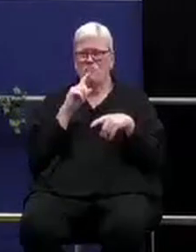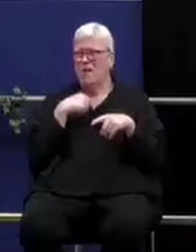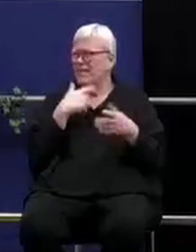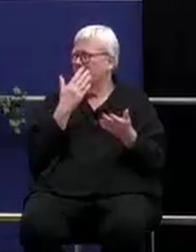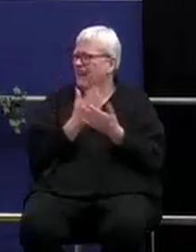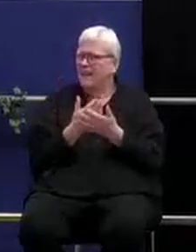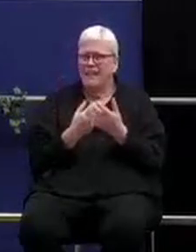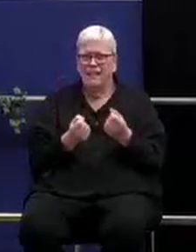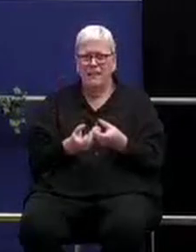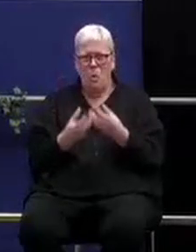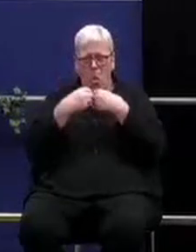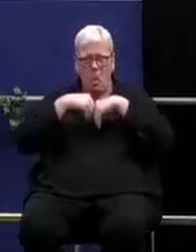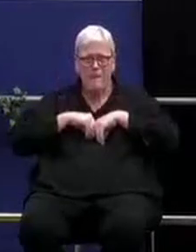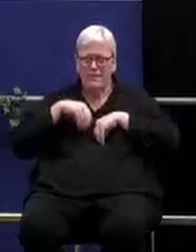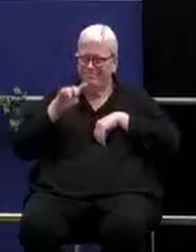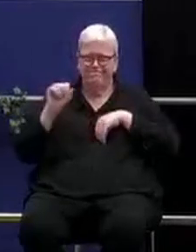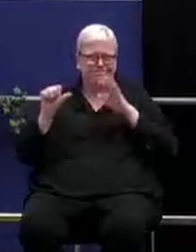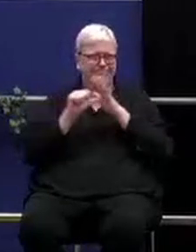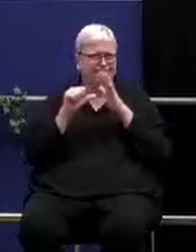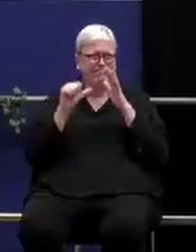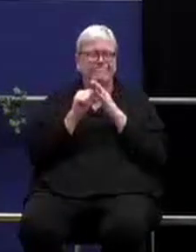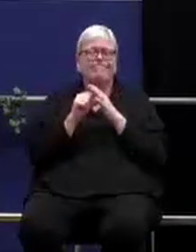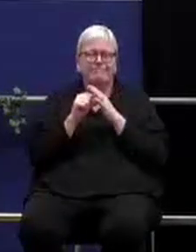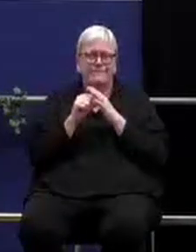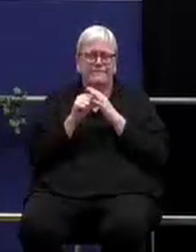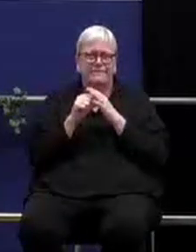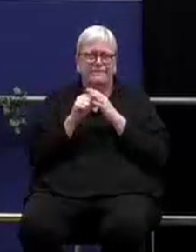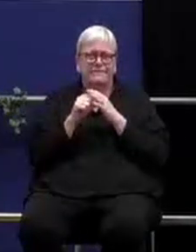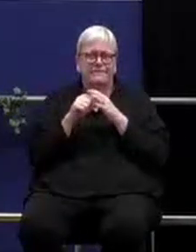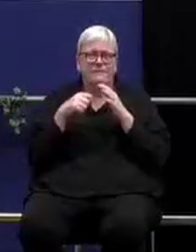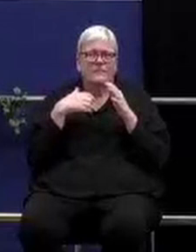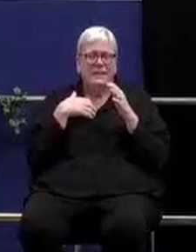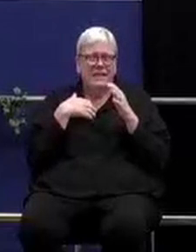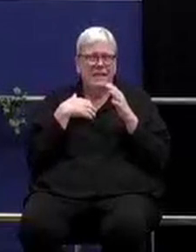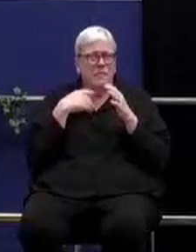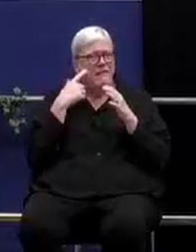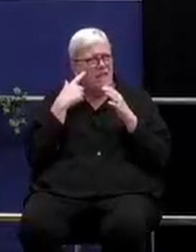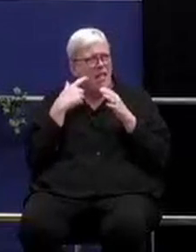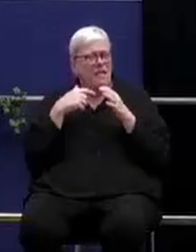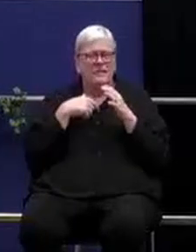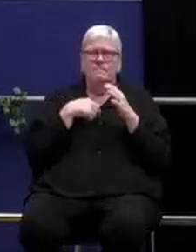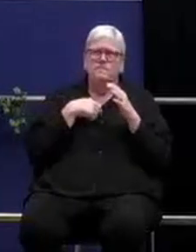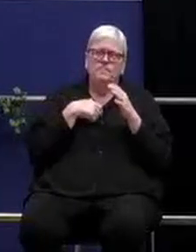Did he think you were like preparing for an apocalypse? I think I have prepper tendencies,